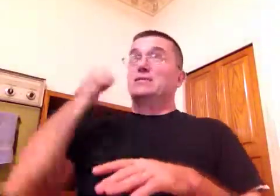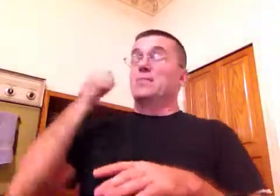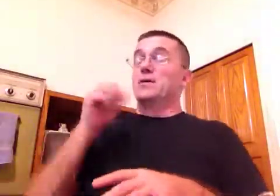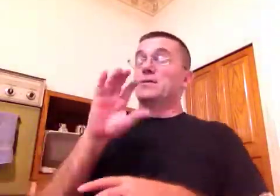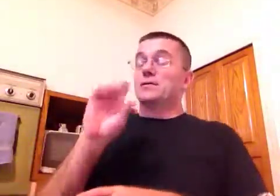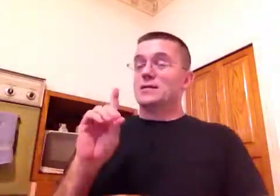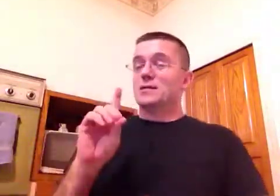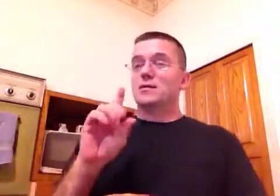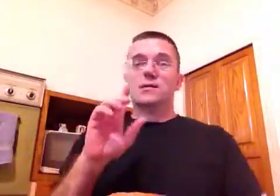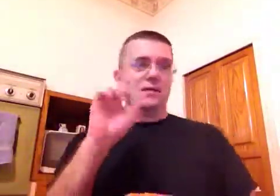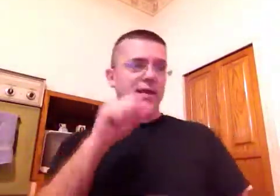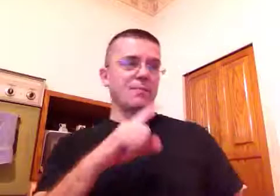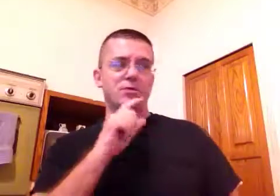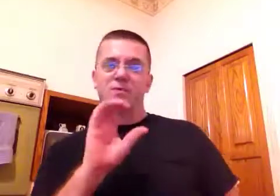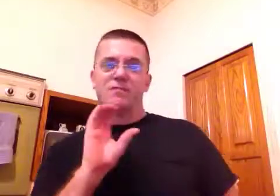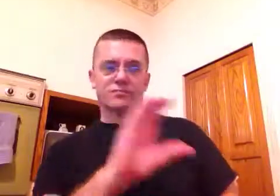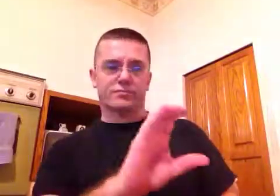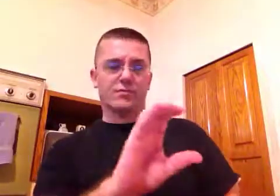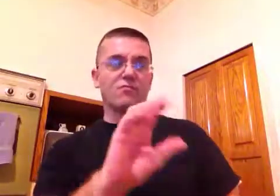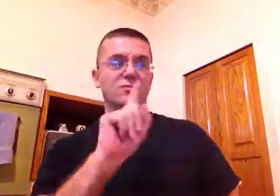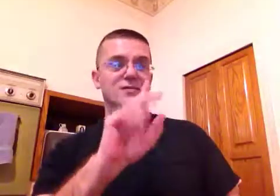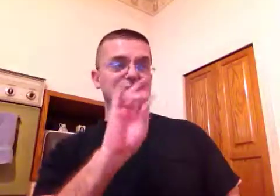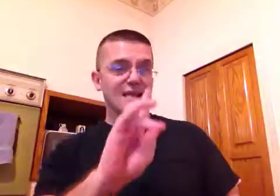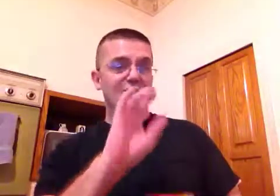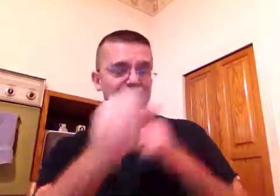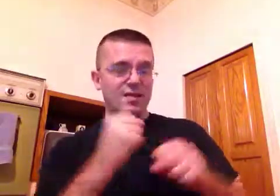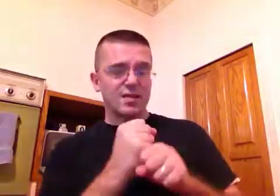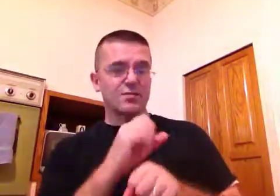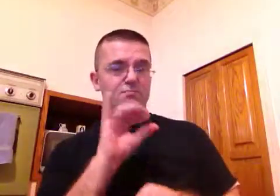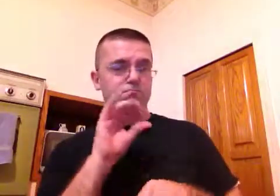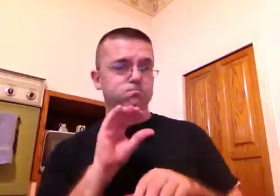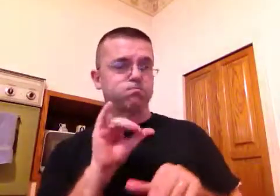for 7 years in a CD. If you're going to invest in it.